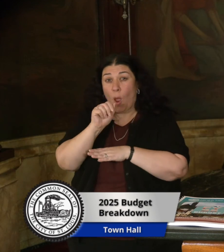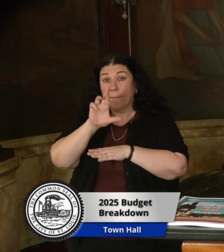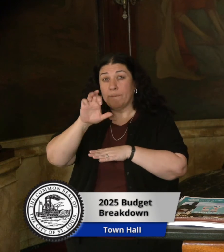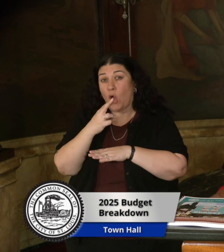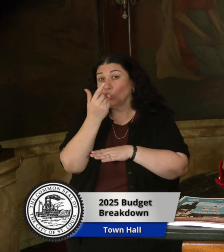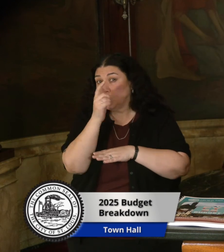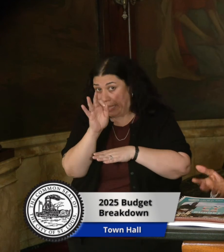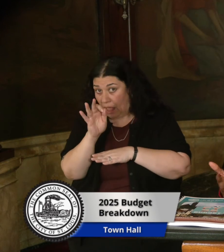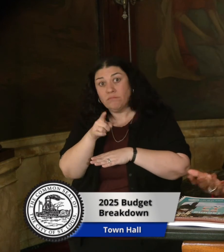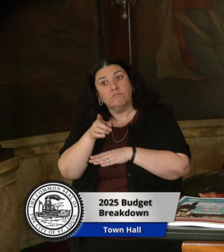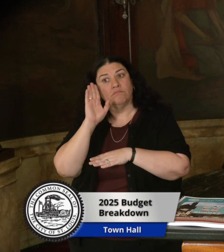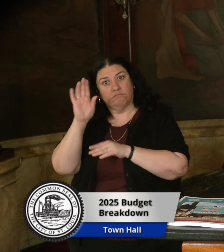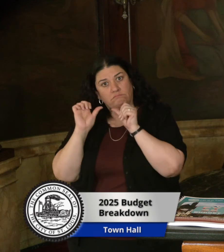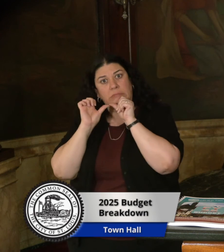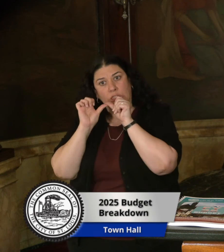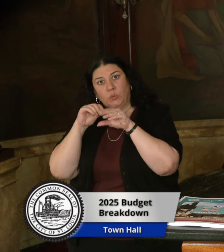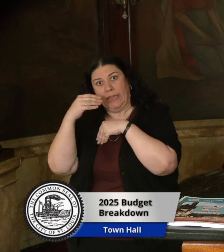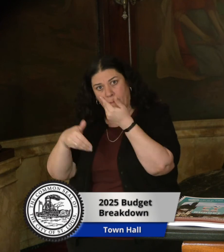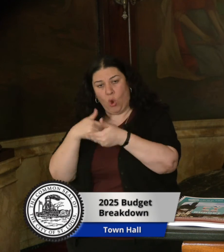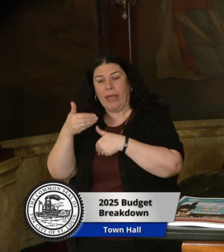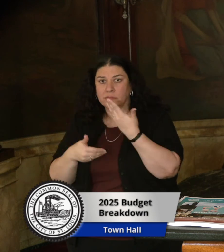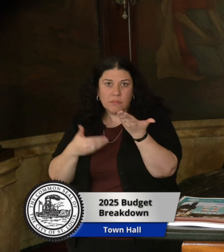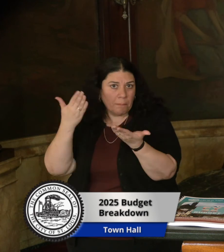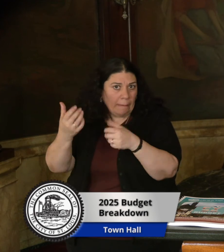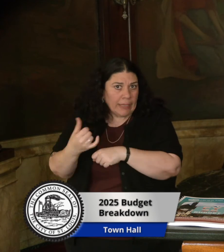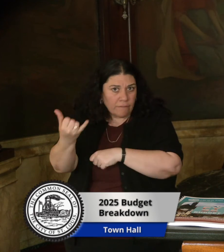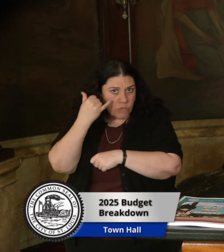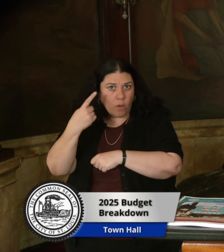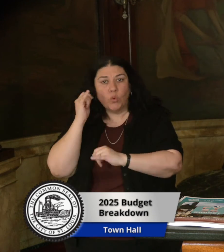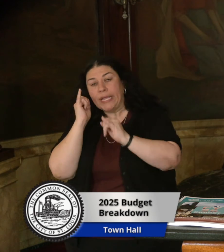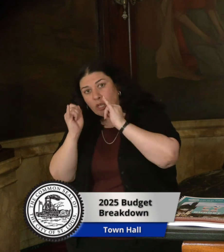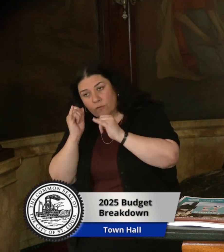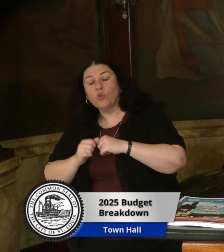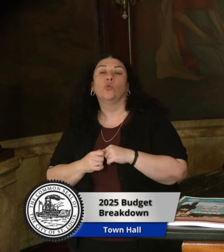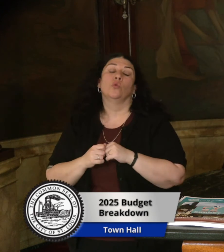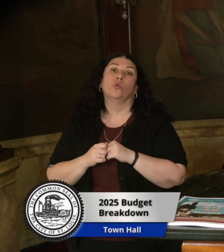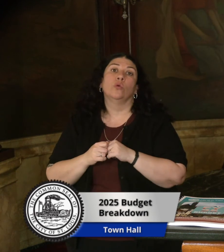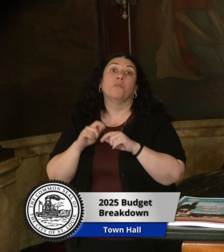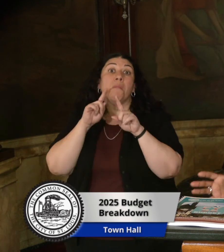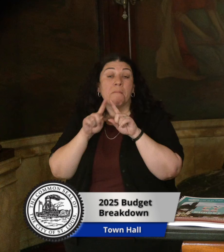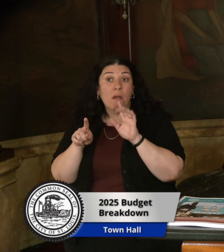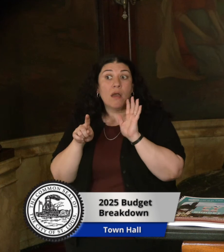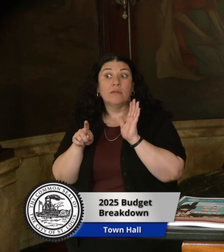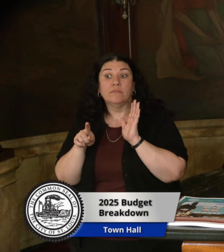29th, you will continue to be in that process. So you may receive a call for an interview, but if